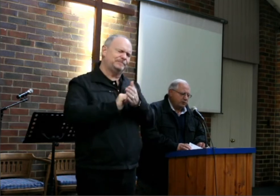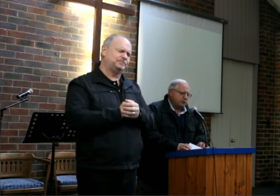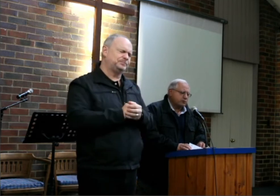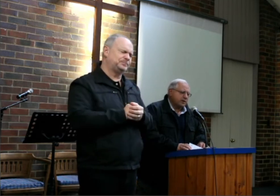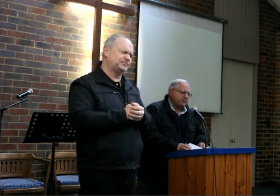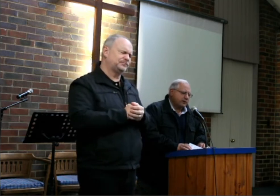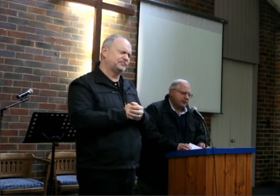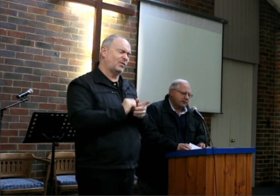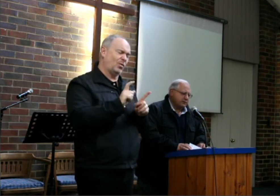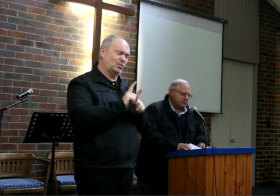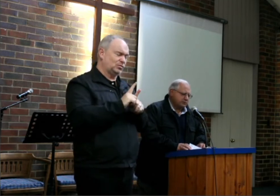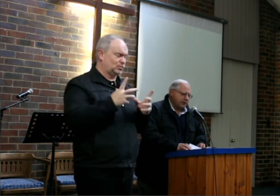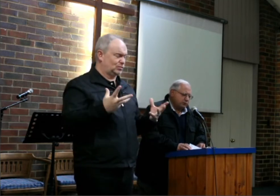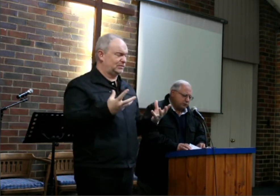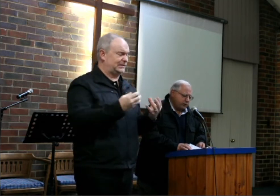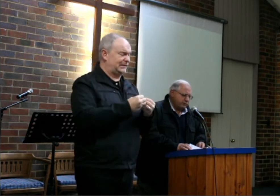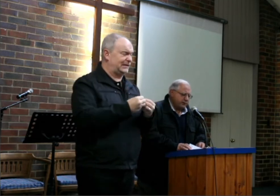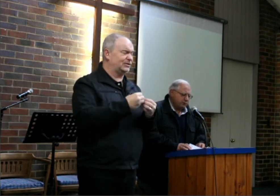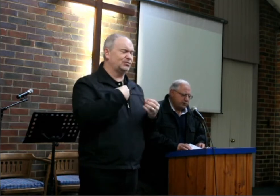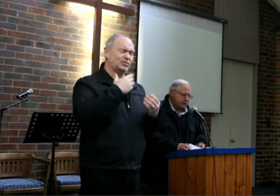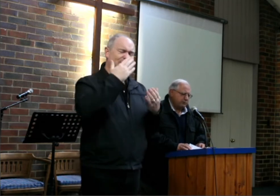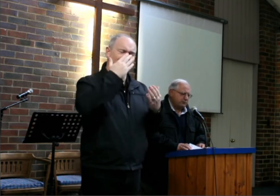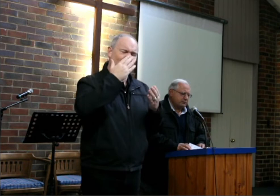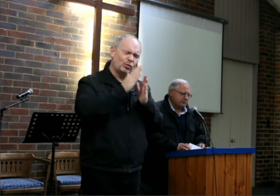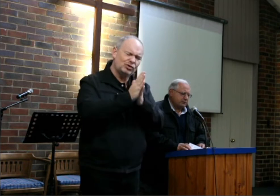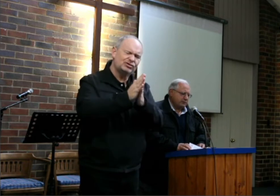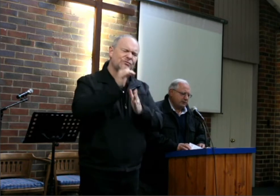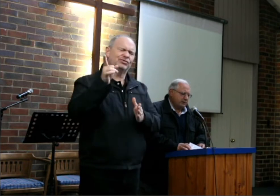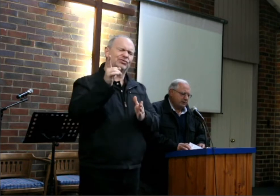Lord, we also come together to adore you and worship you